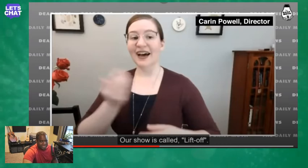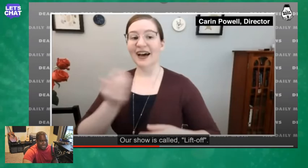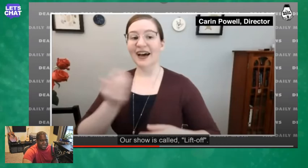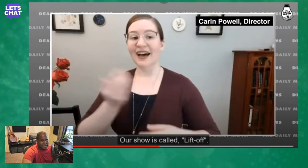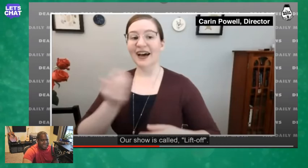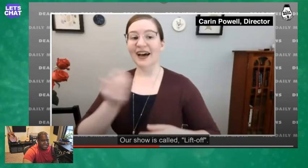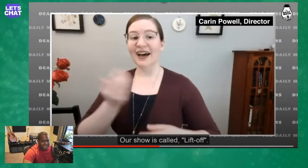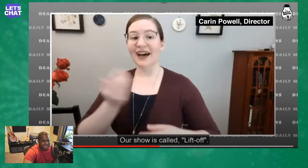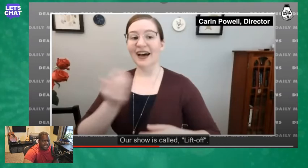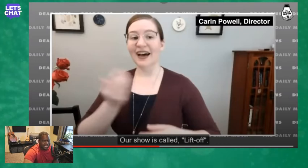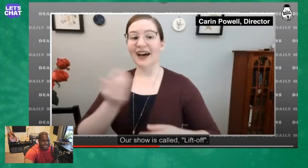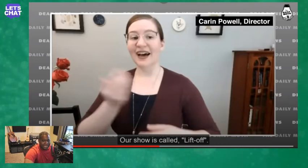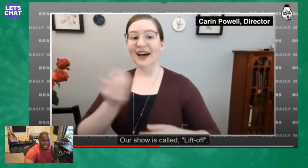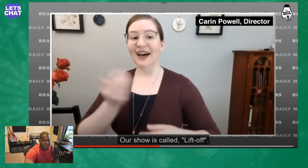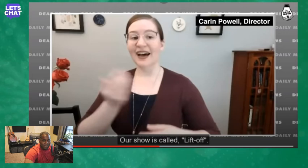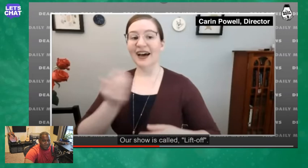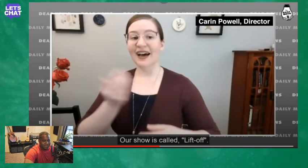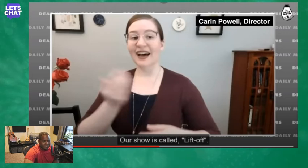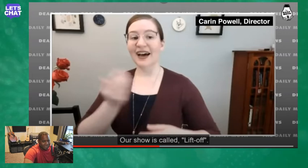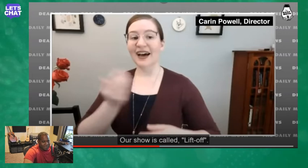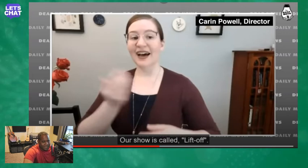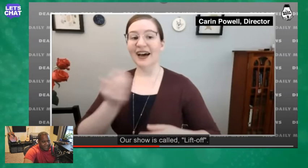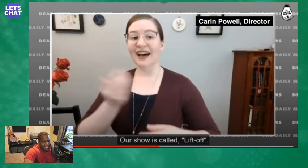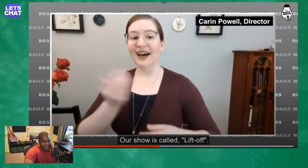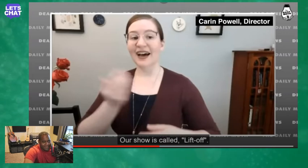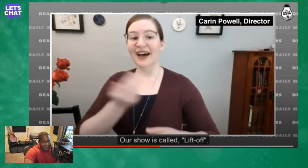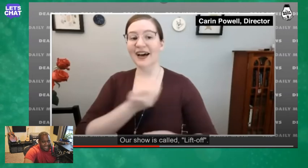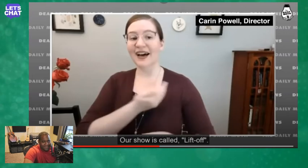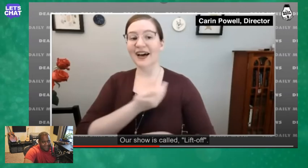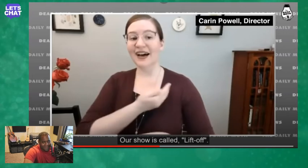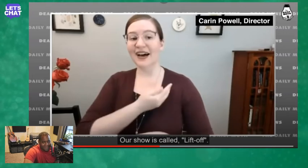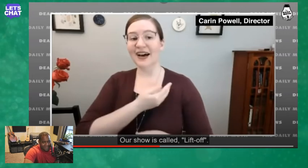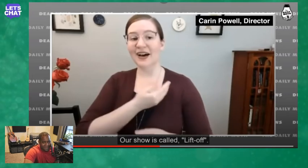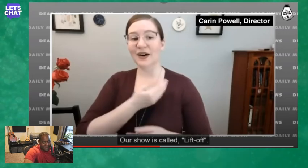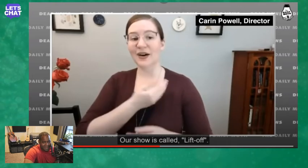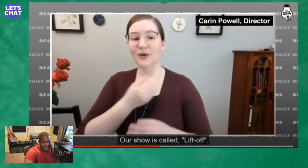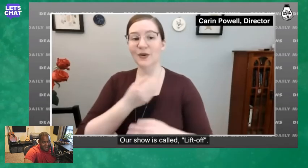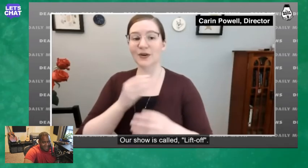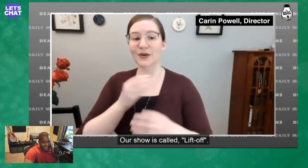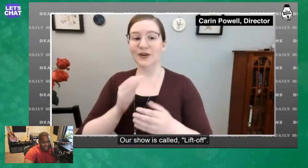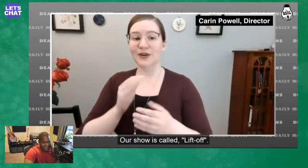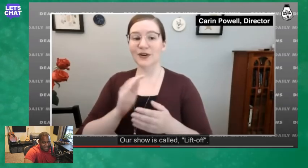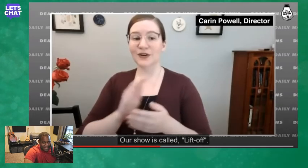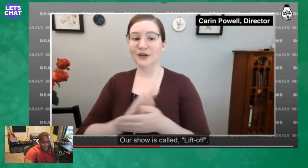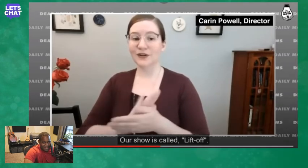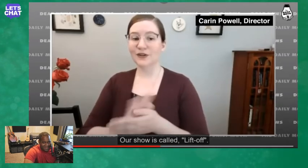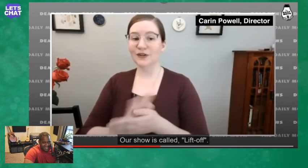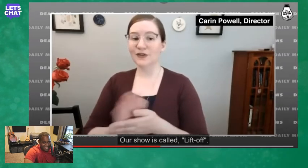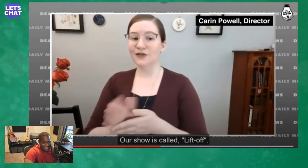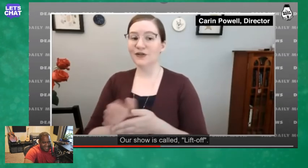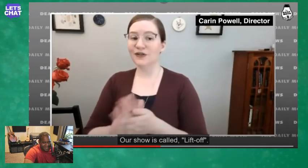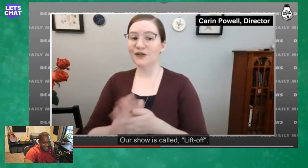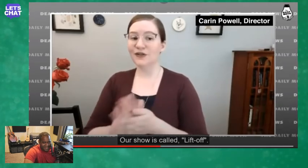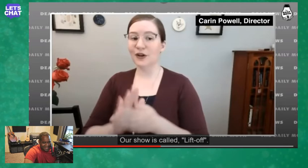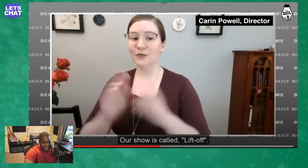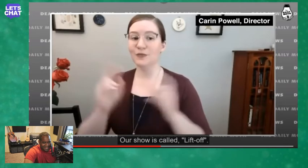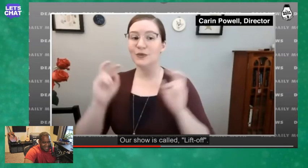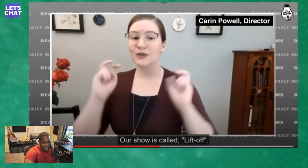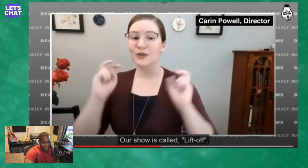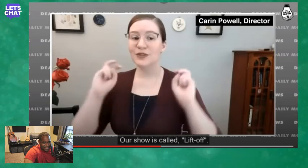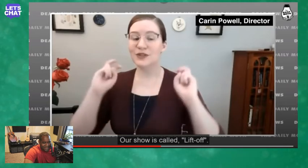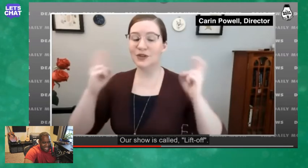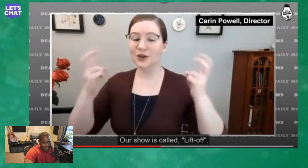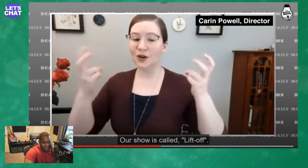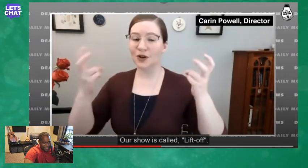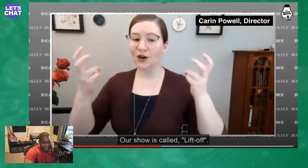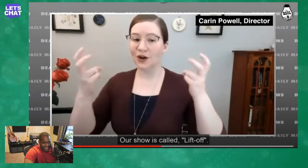the director? I'm old. I feel old now. Okay. I feel like I would. It's like